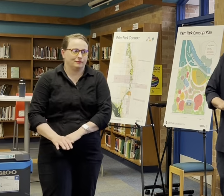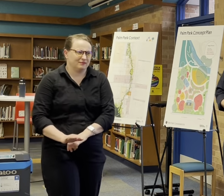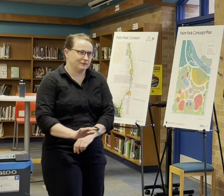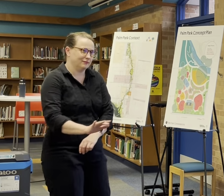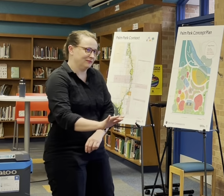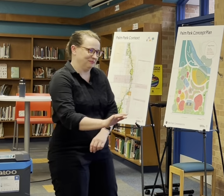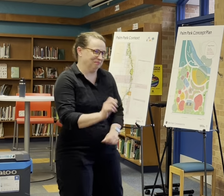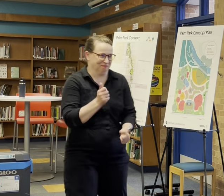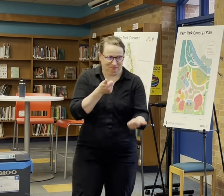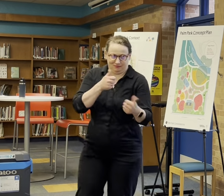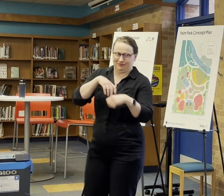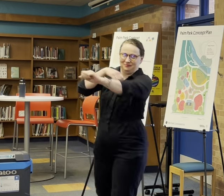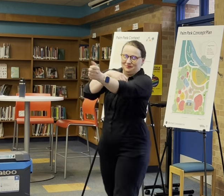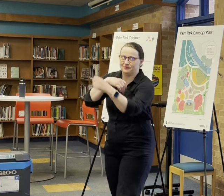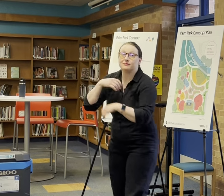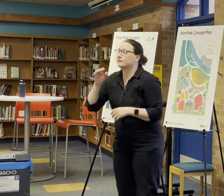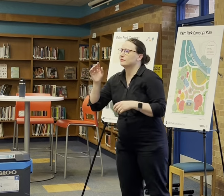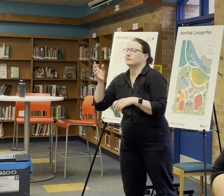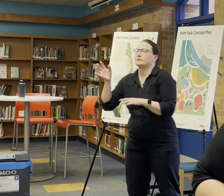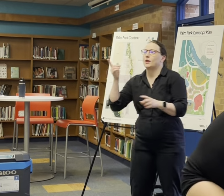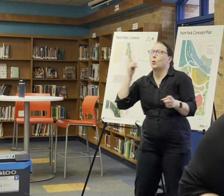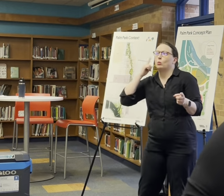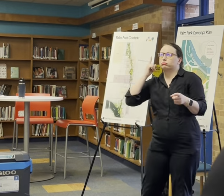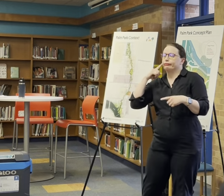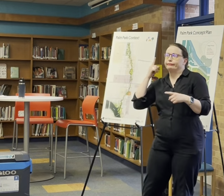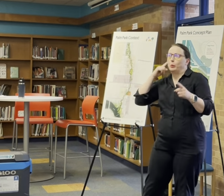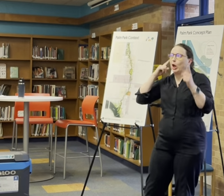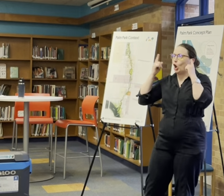Okay, so we heard a lot about,